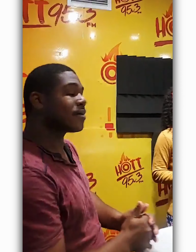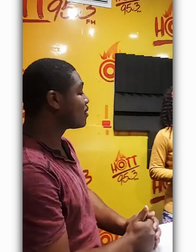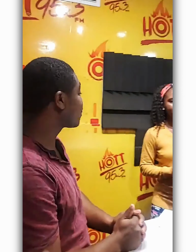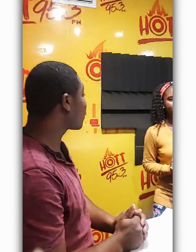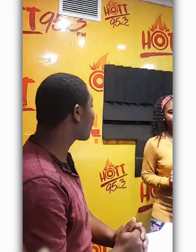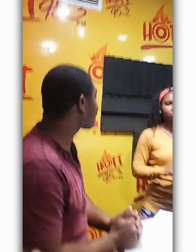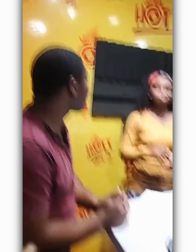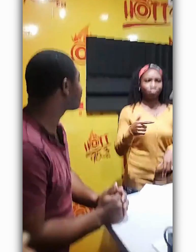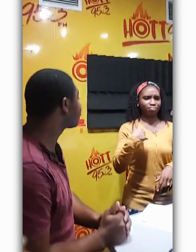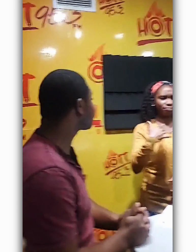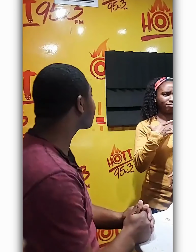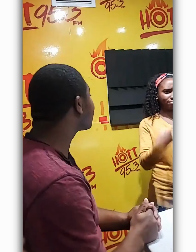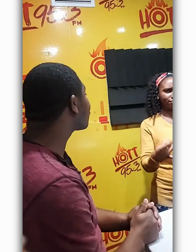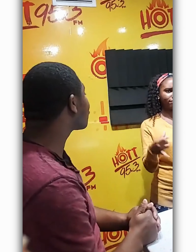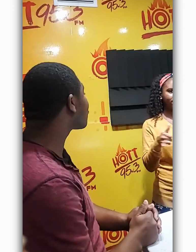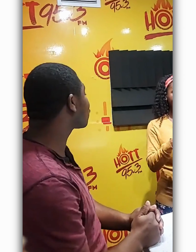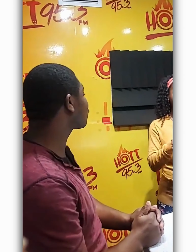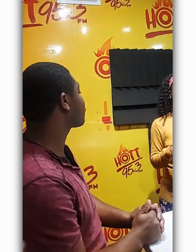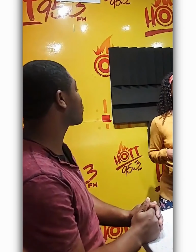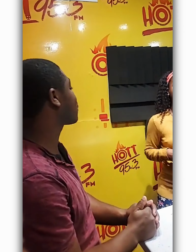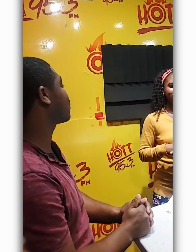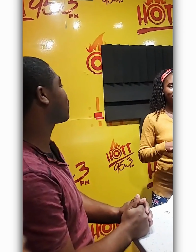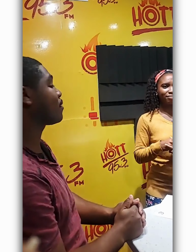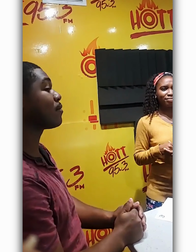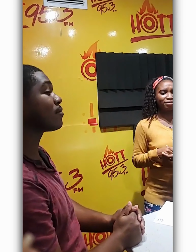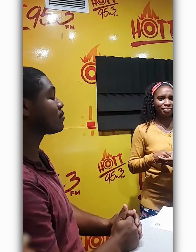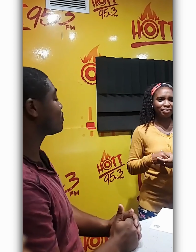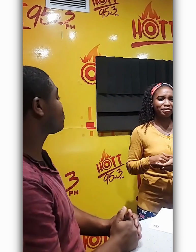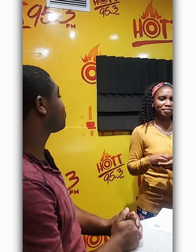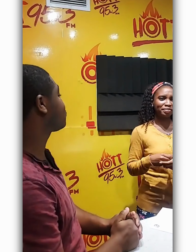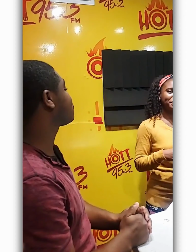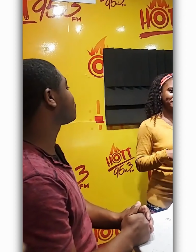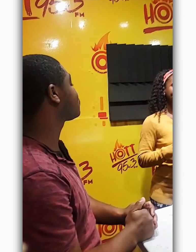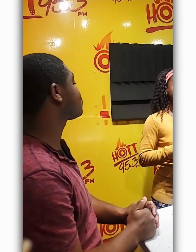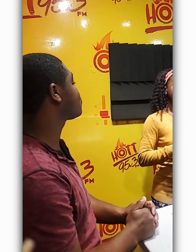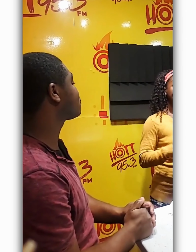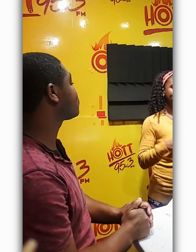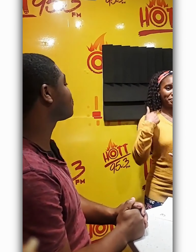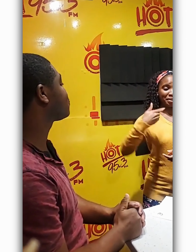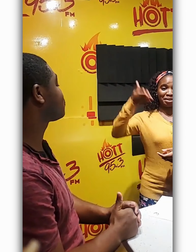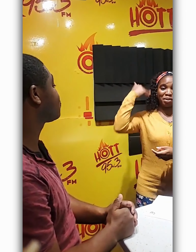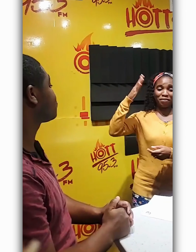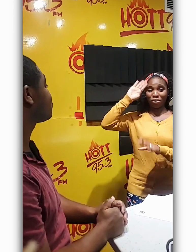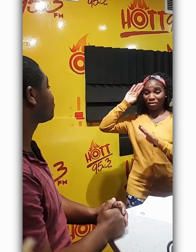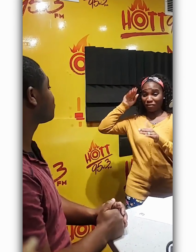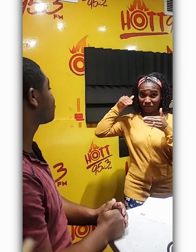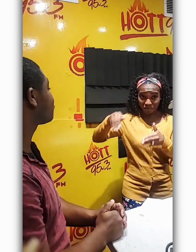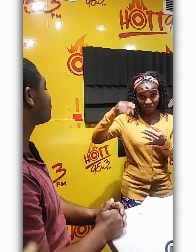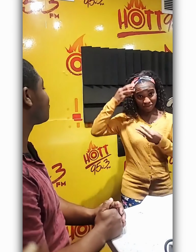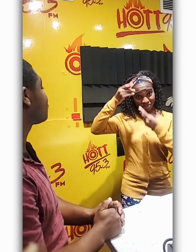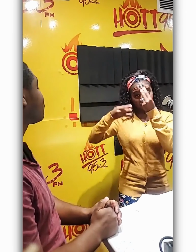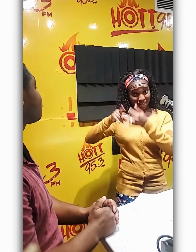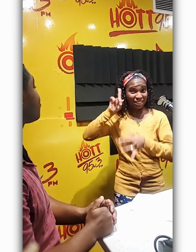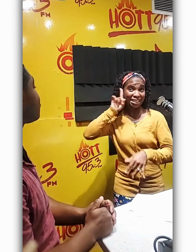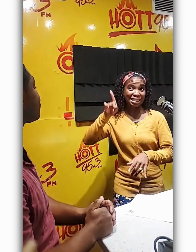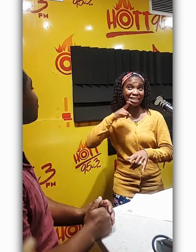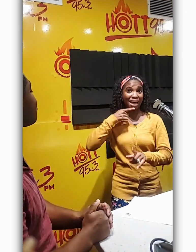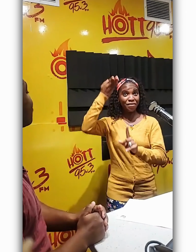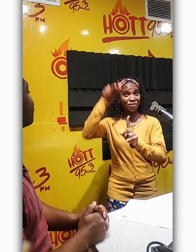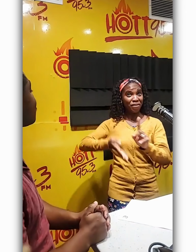that, and I've never even really focused on deaf persons being parents as